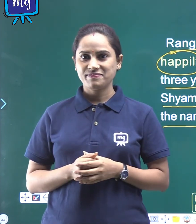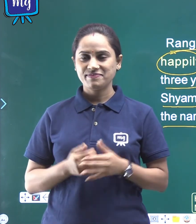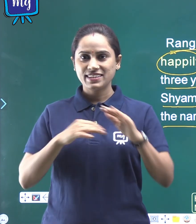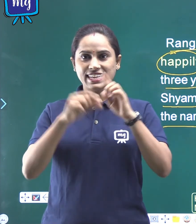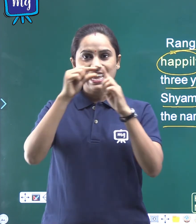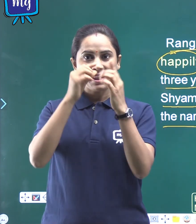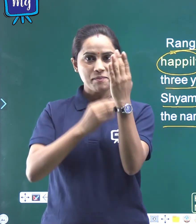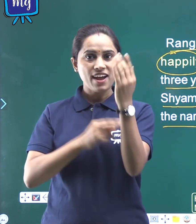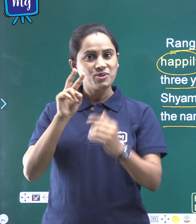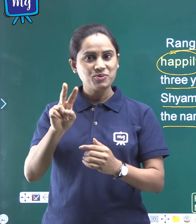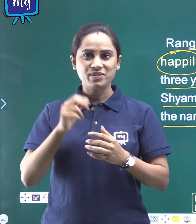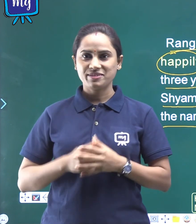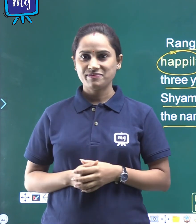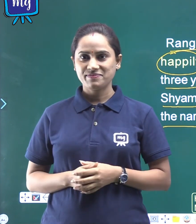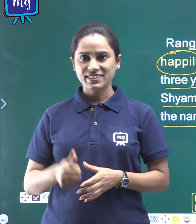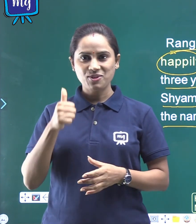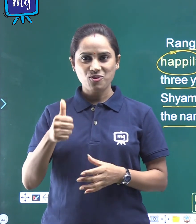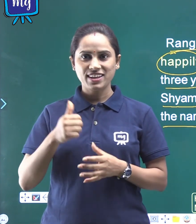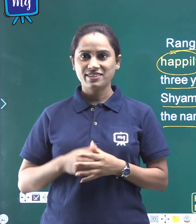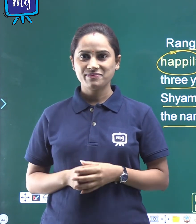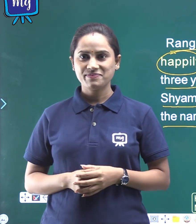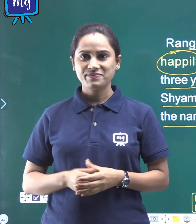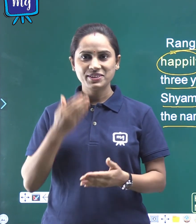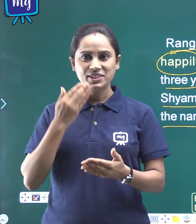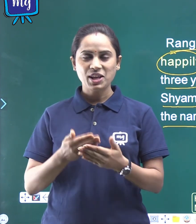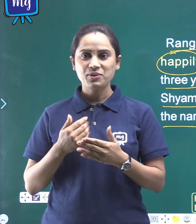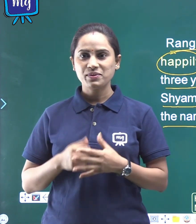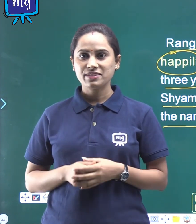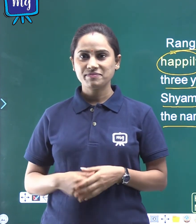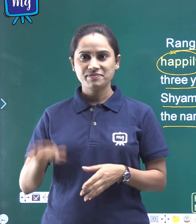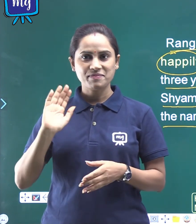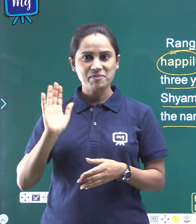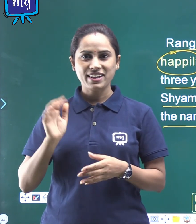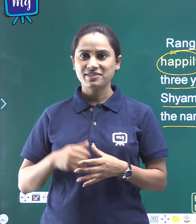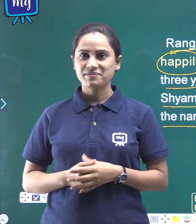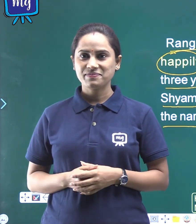in part 2. Okay, thank you. Bye bye.